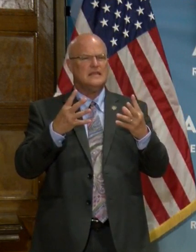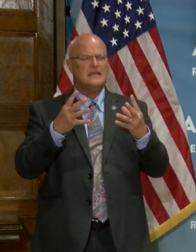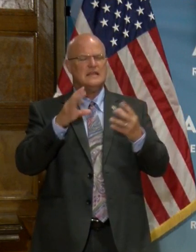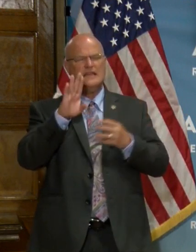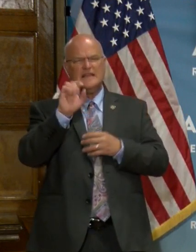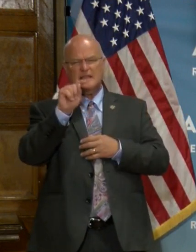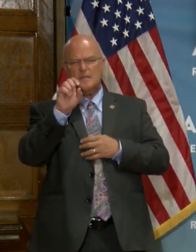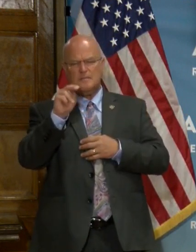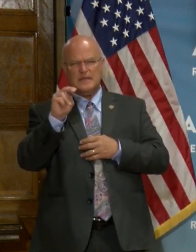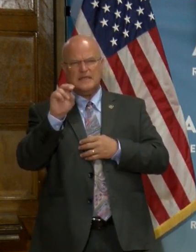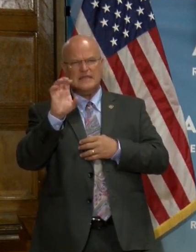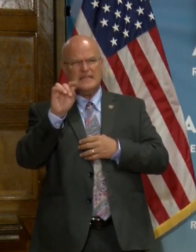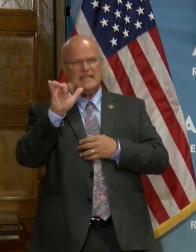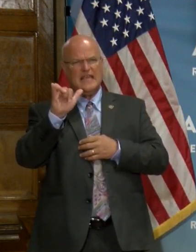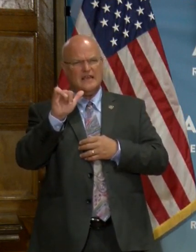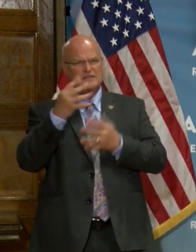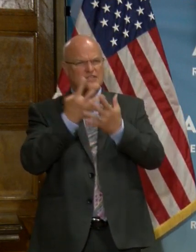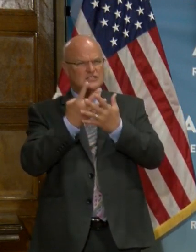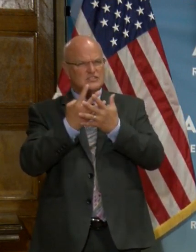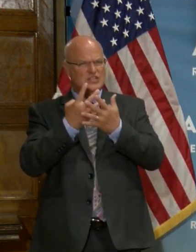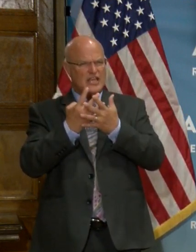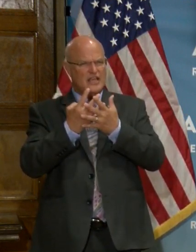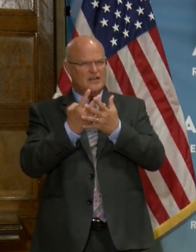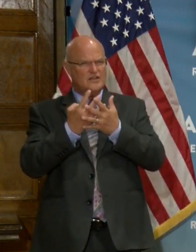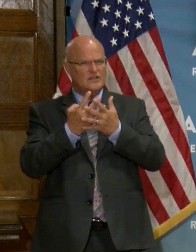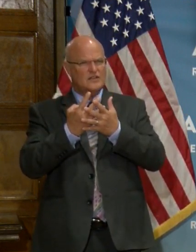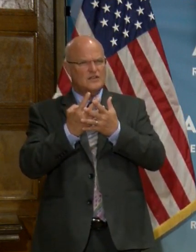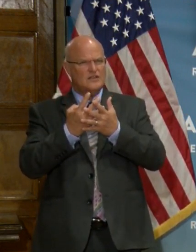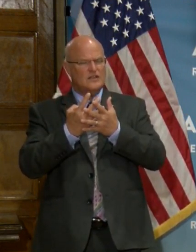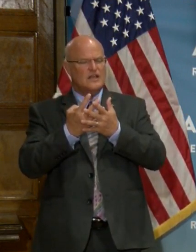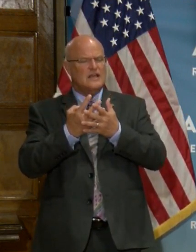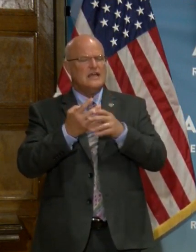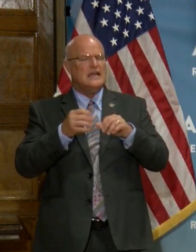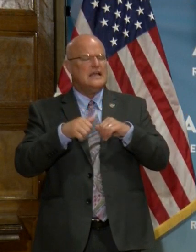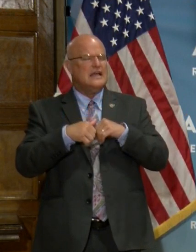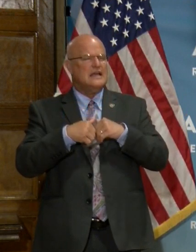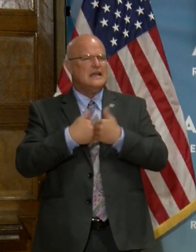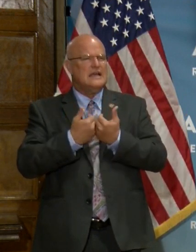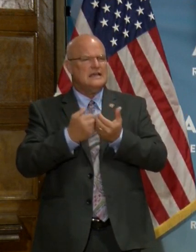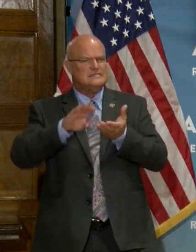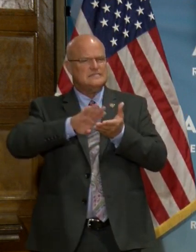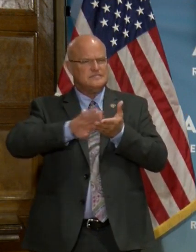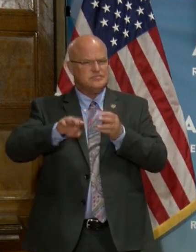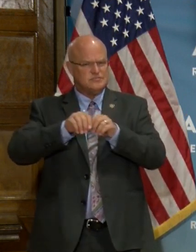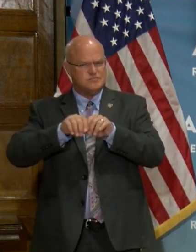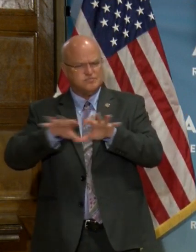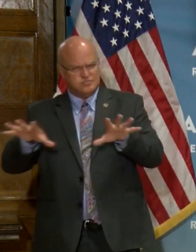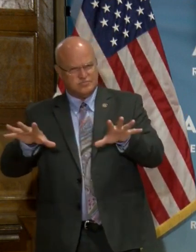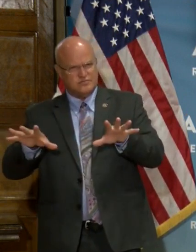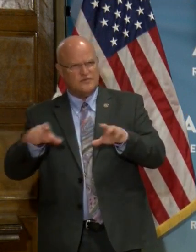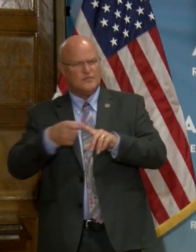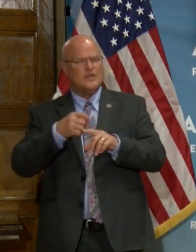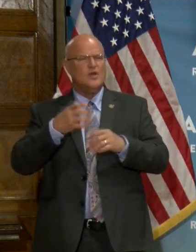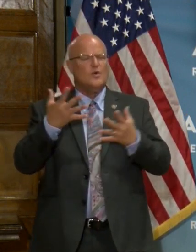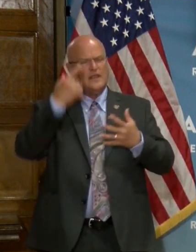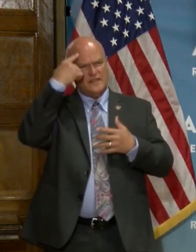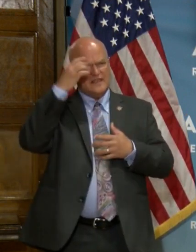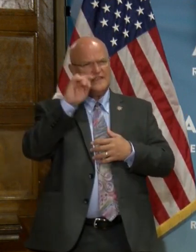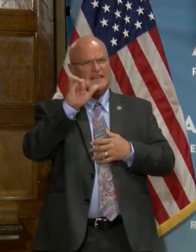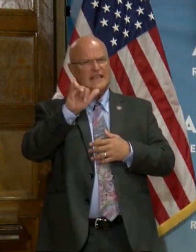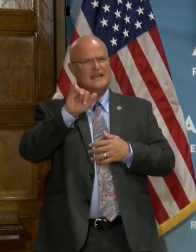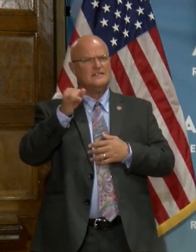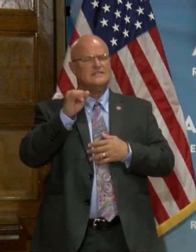County Jail. How are the detainees being released from the county jails contributing to the community spread, and what should the county jails be